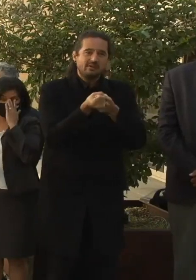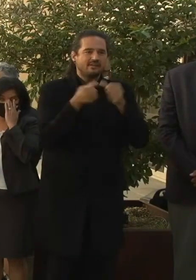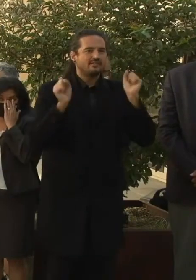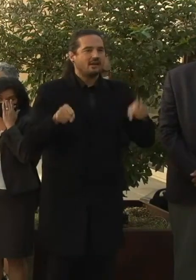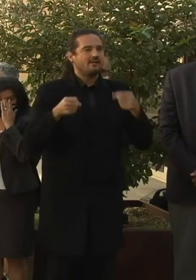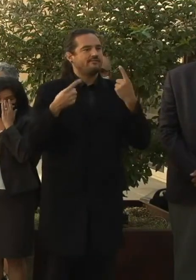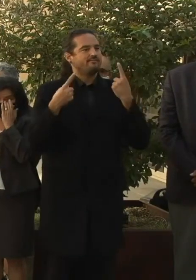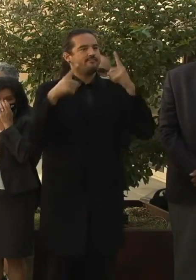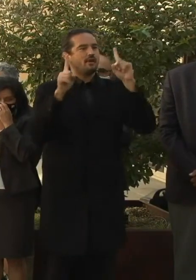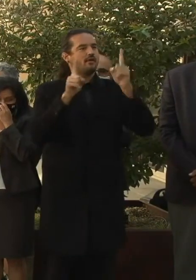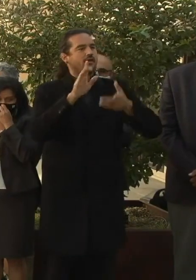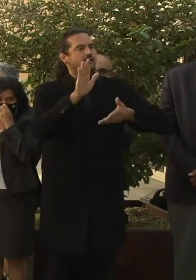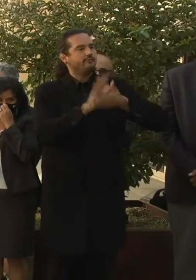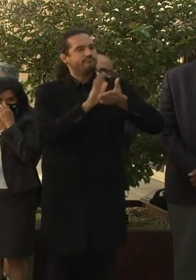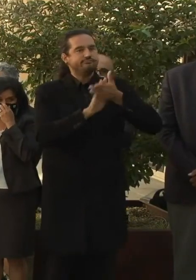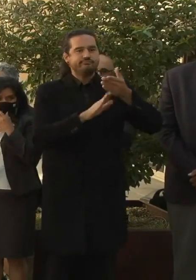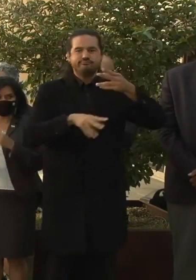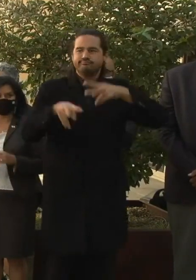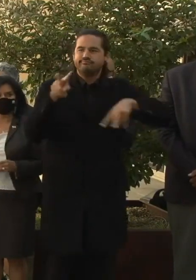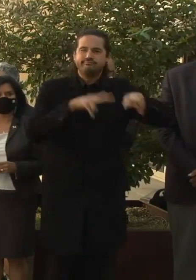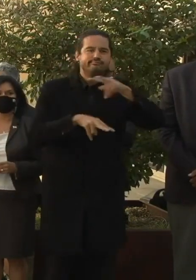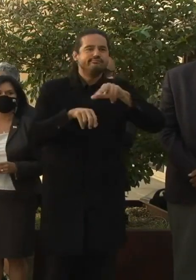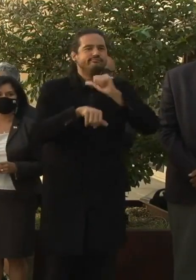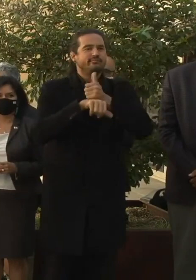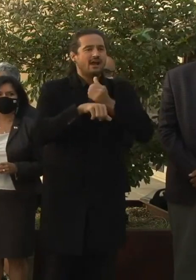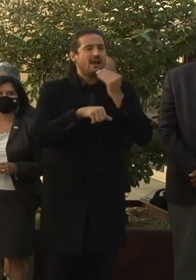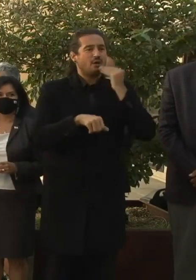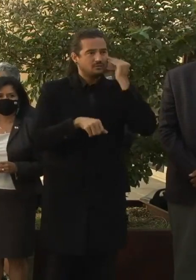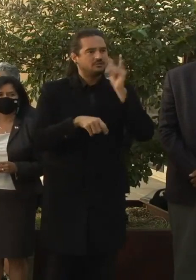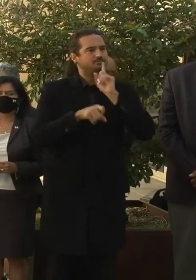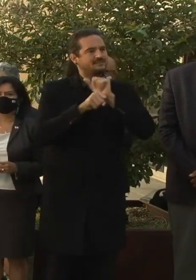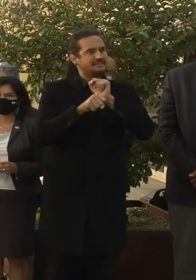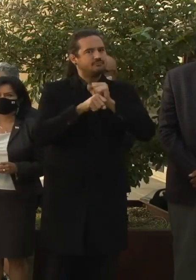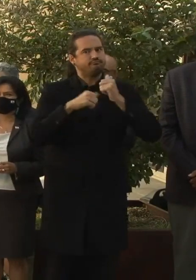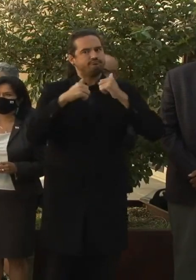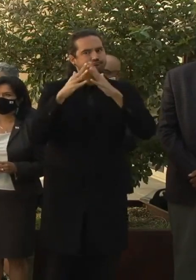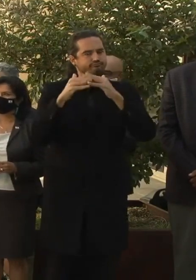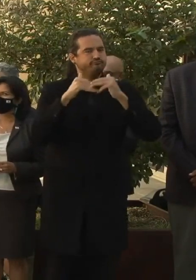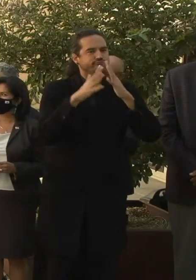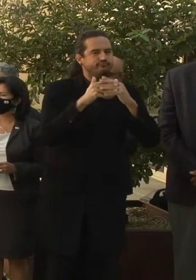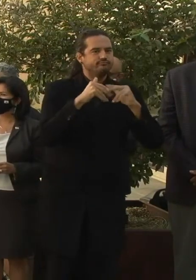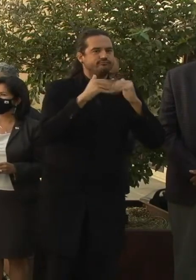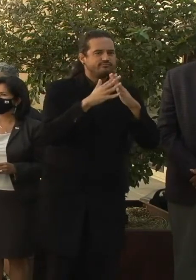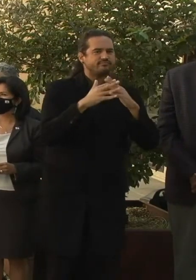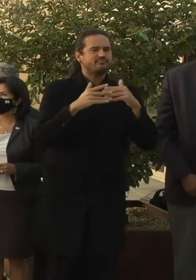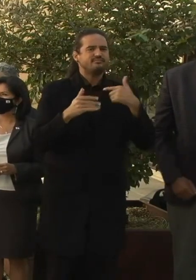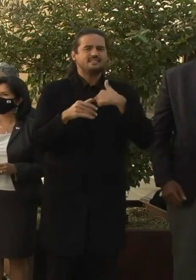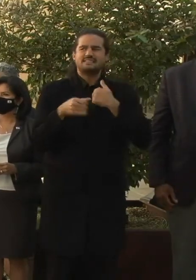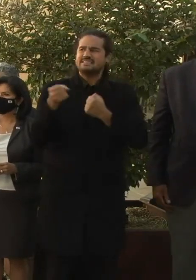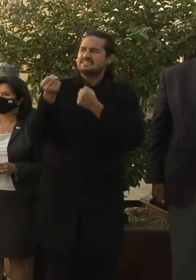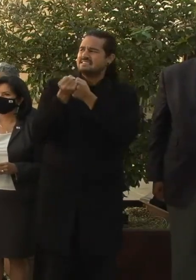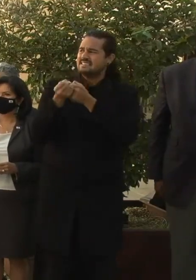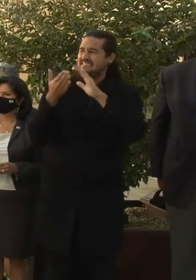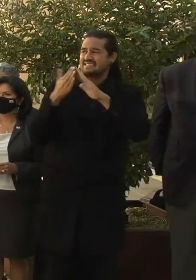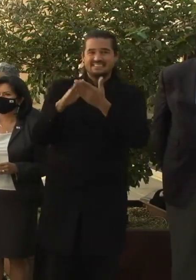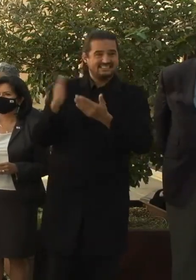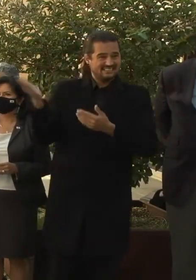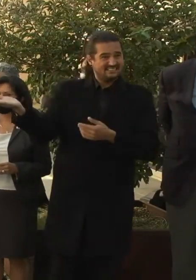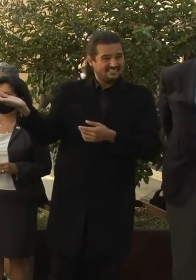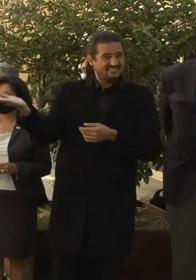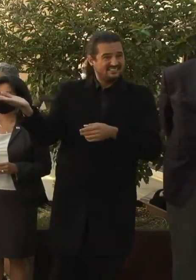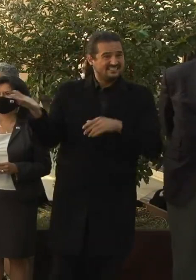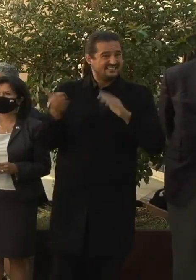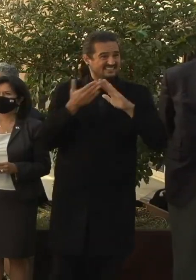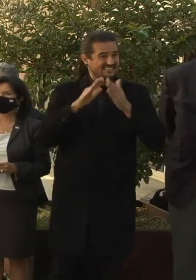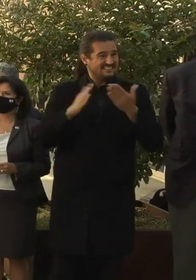that that housing gets built, that we're dependent on our cities. Much of the bills that are being signed are, and